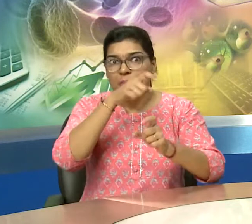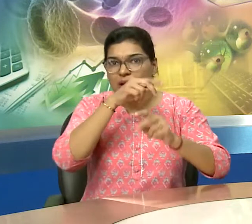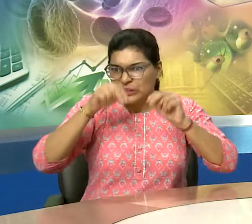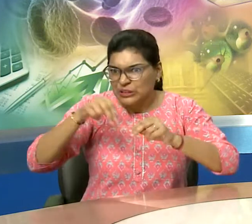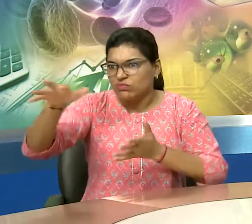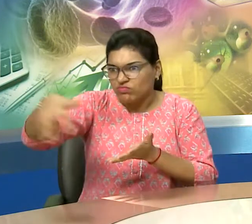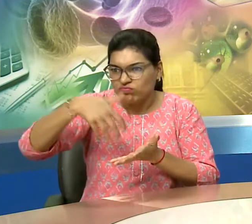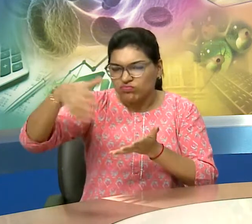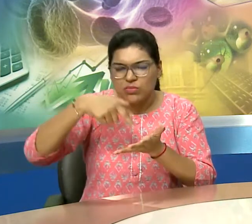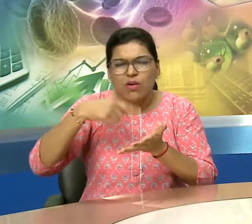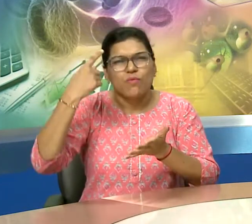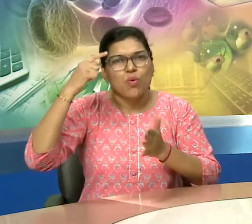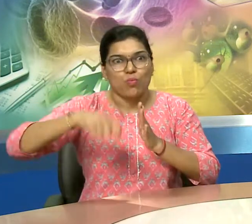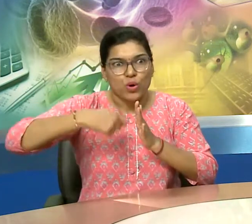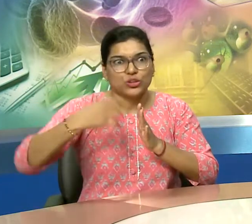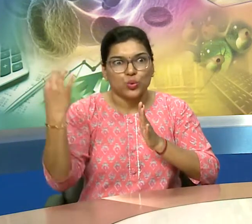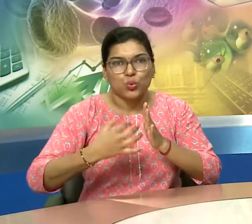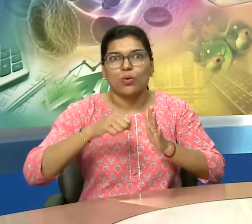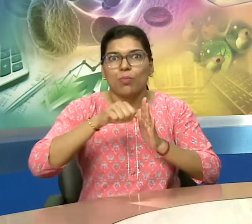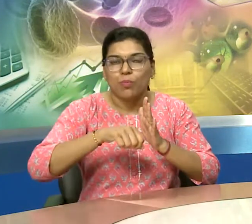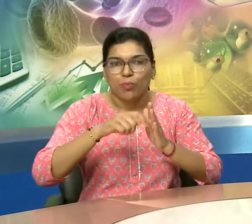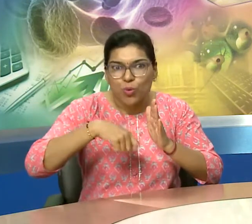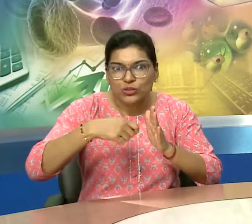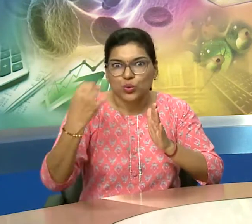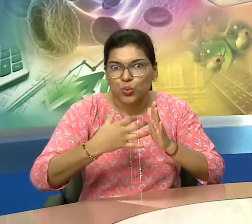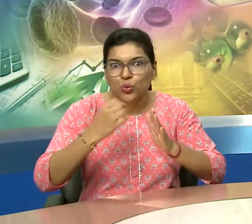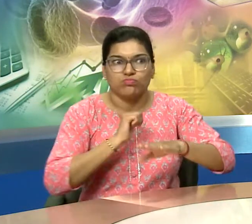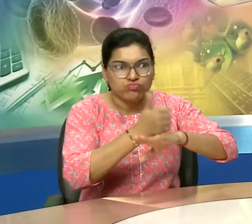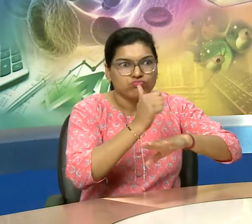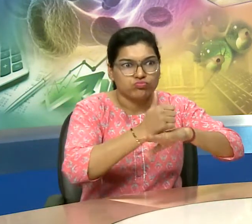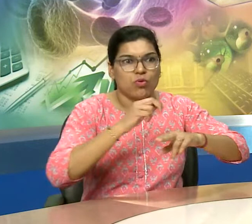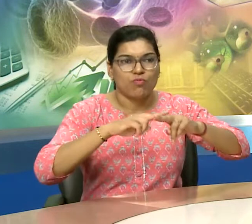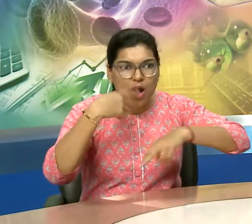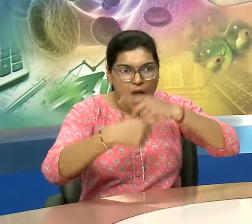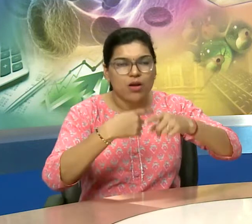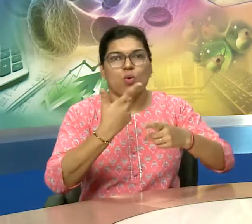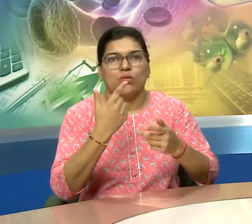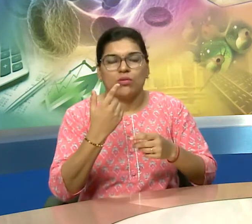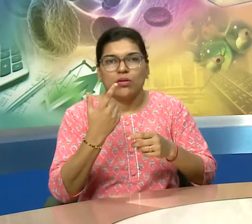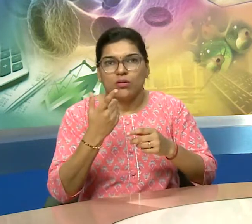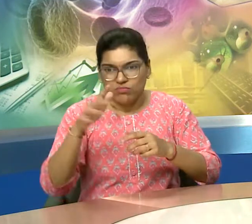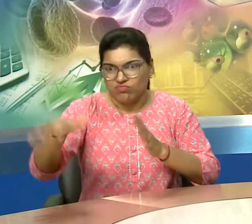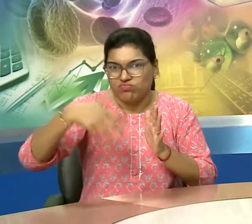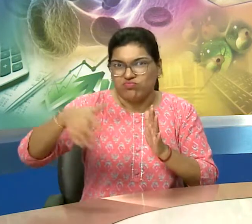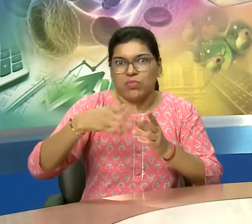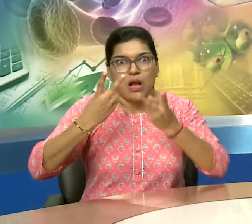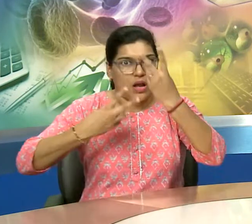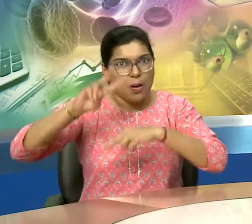further, we will understand how humans have spoilt